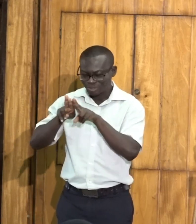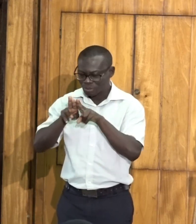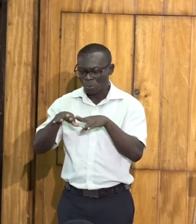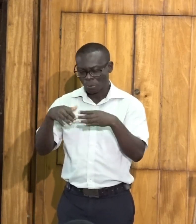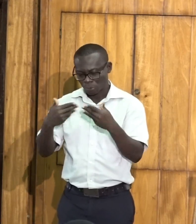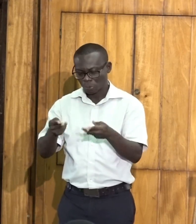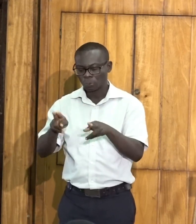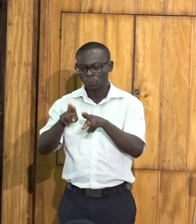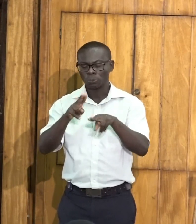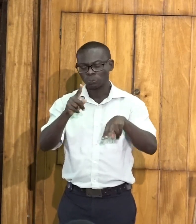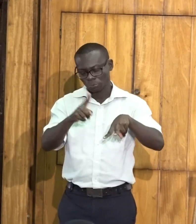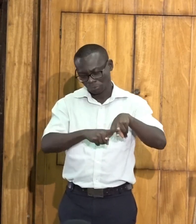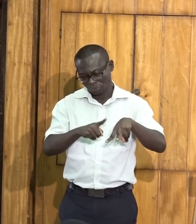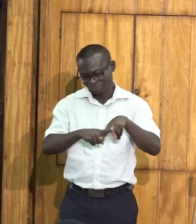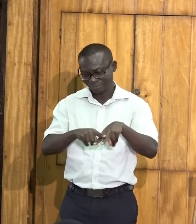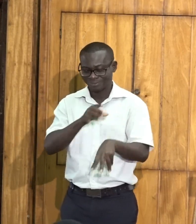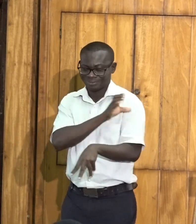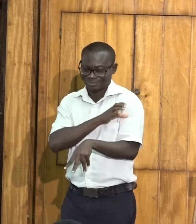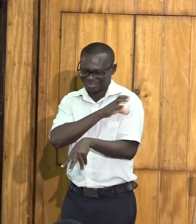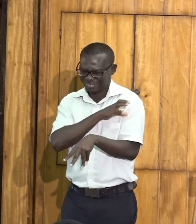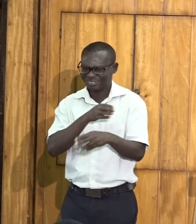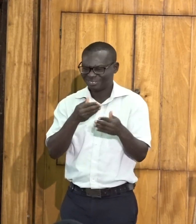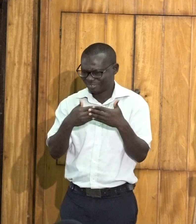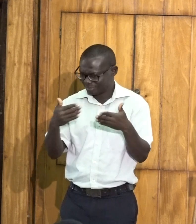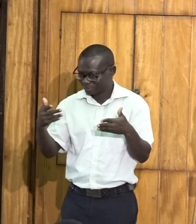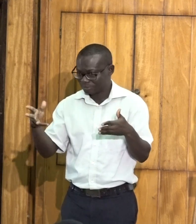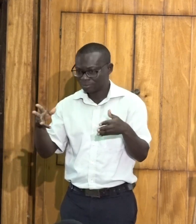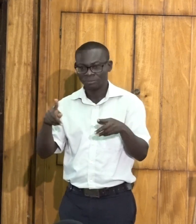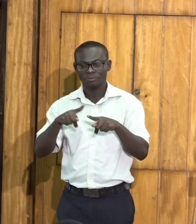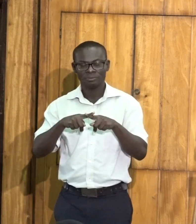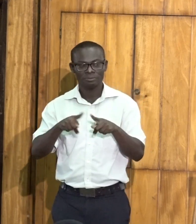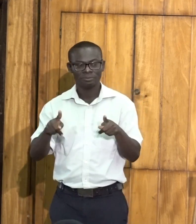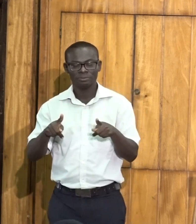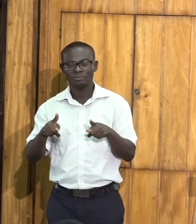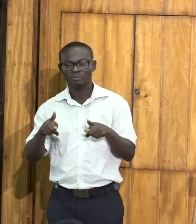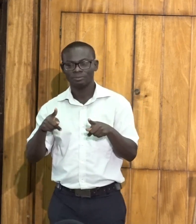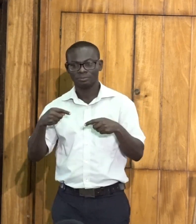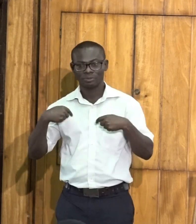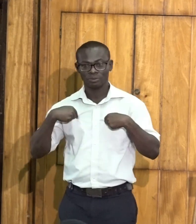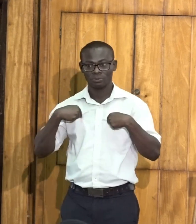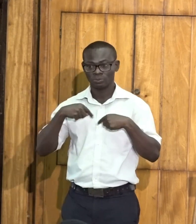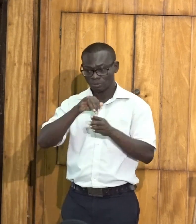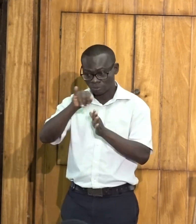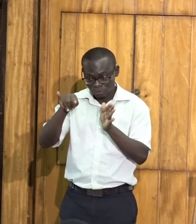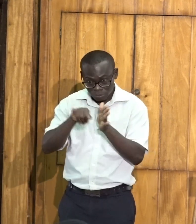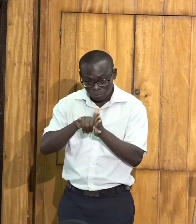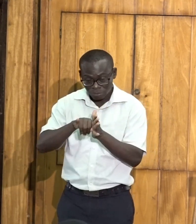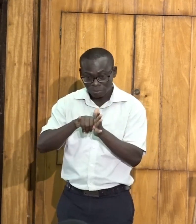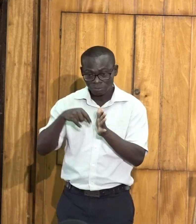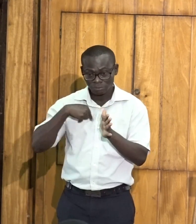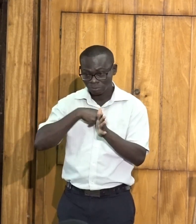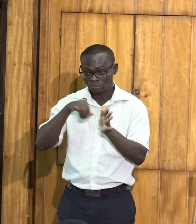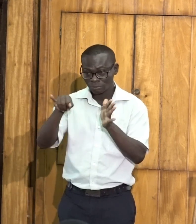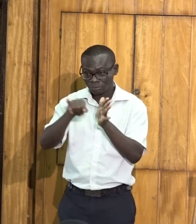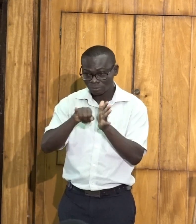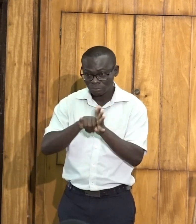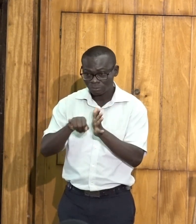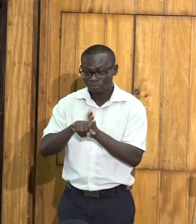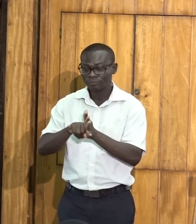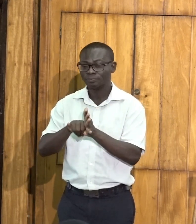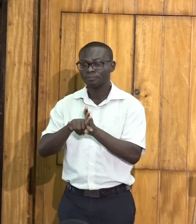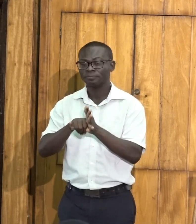thing, but internal medicine, the outpatient, and even surgery, when we identify, these are focal persons,